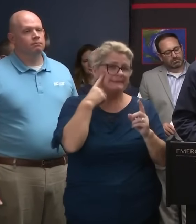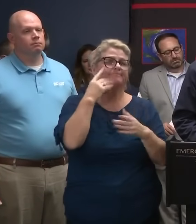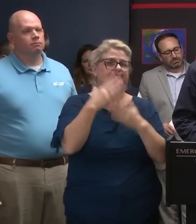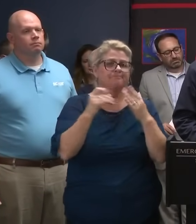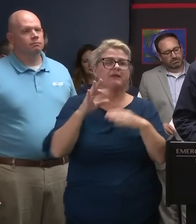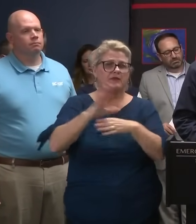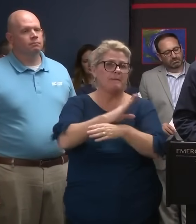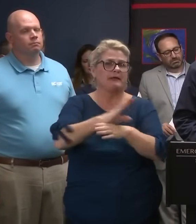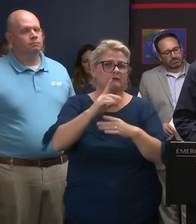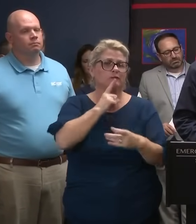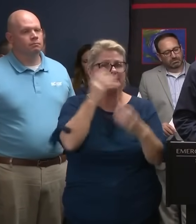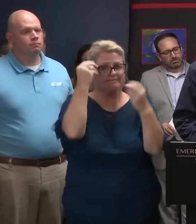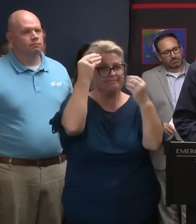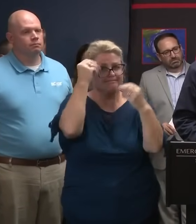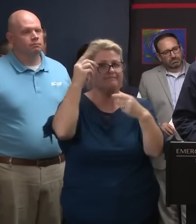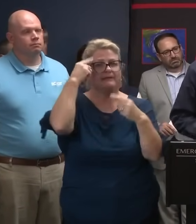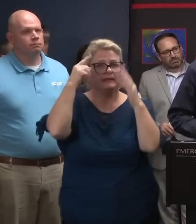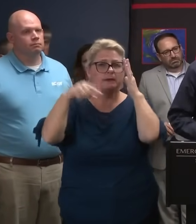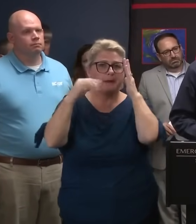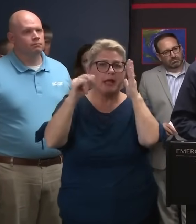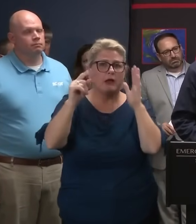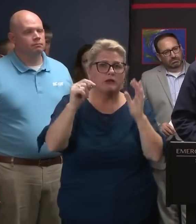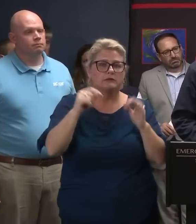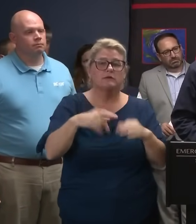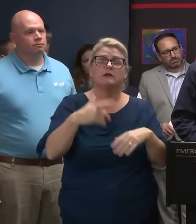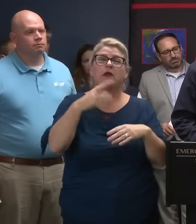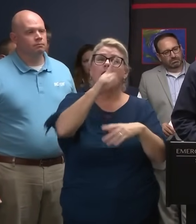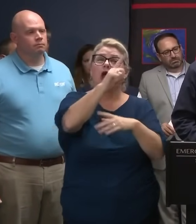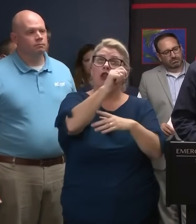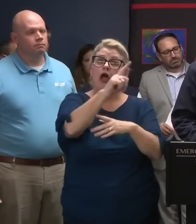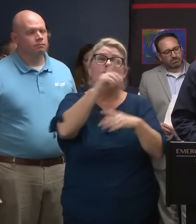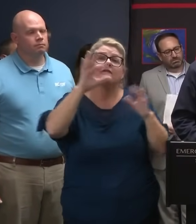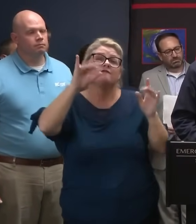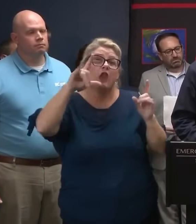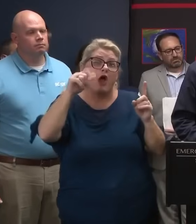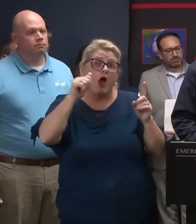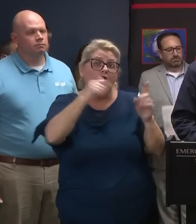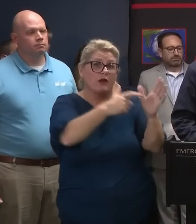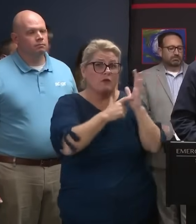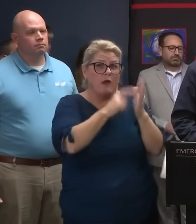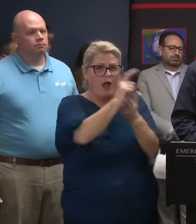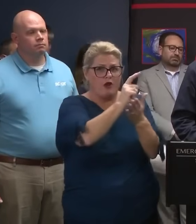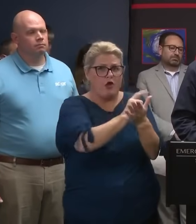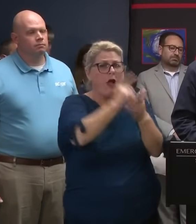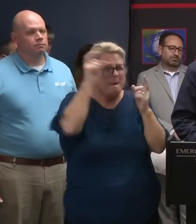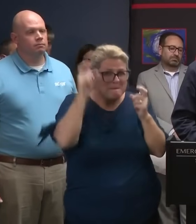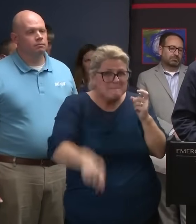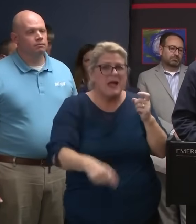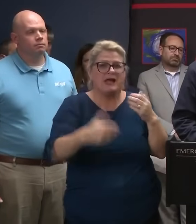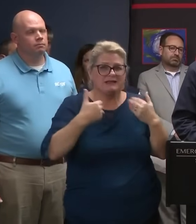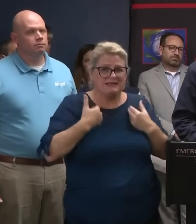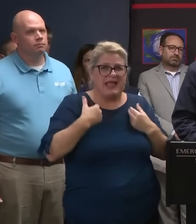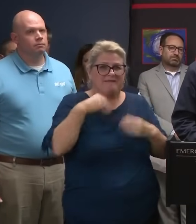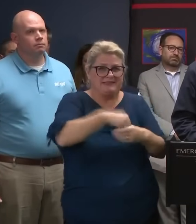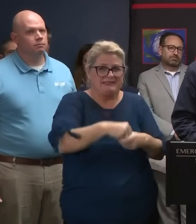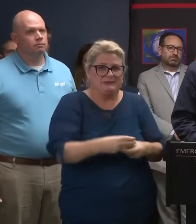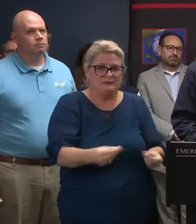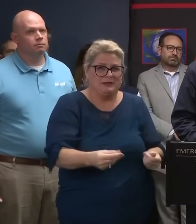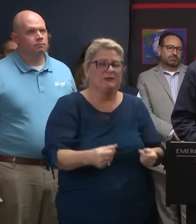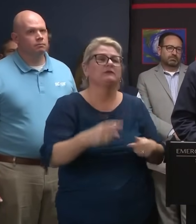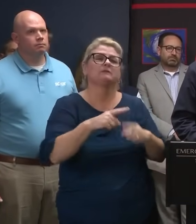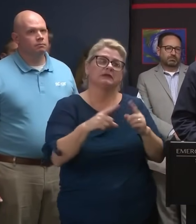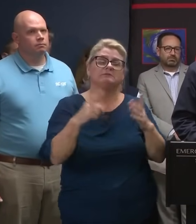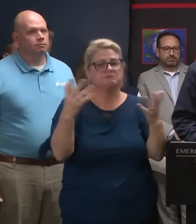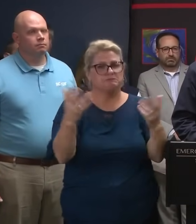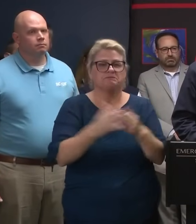businesses might want to consider as well. They require it by law in Florida. I don't know if we'll do that here, but it would be a good thing to do.